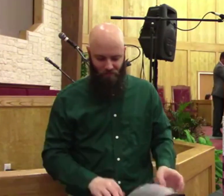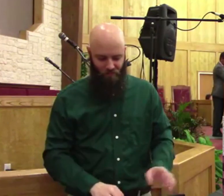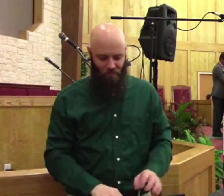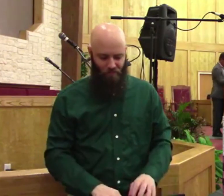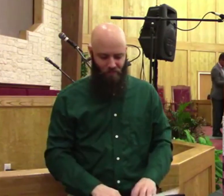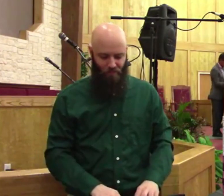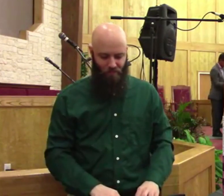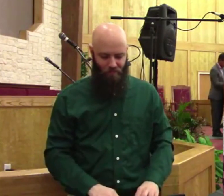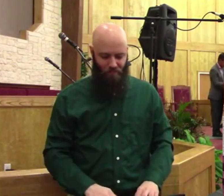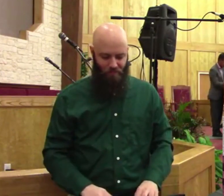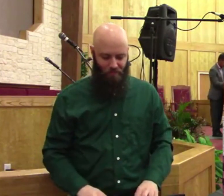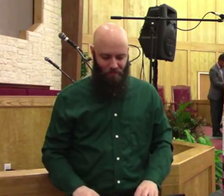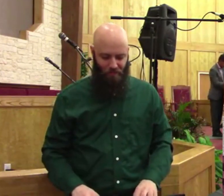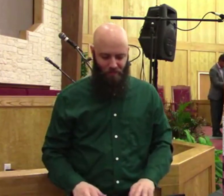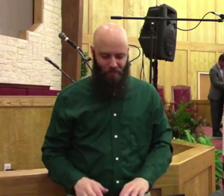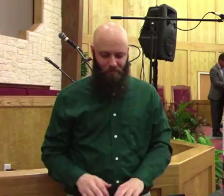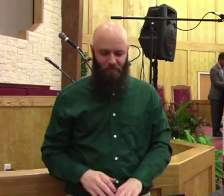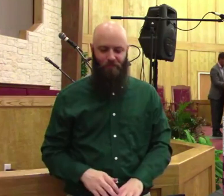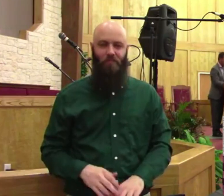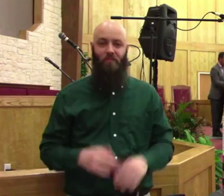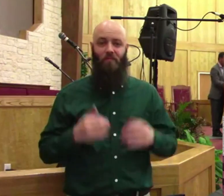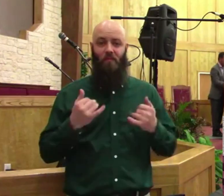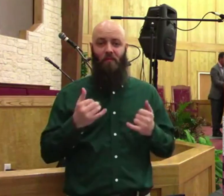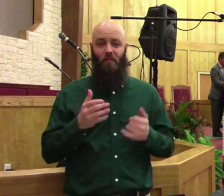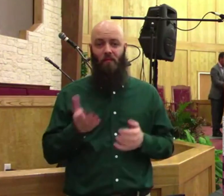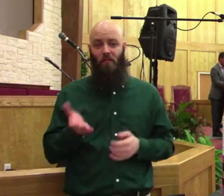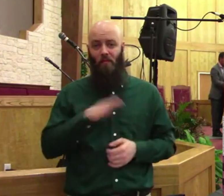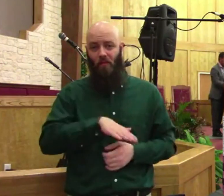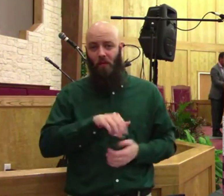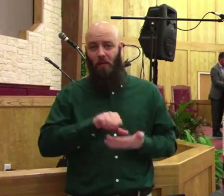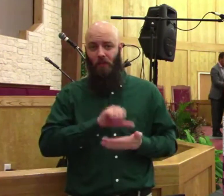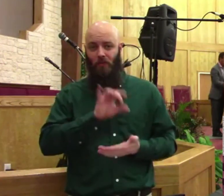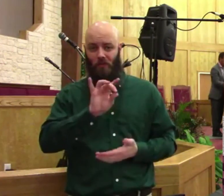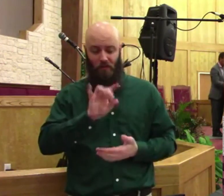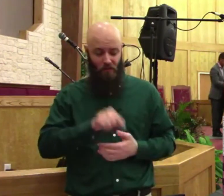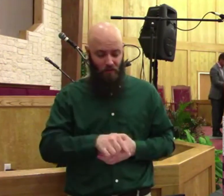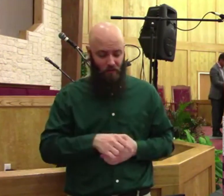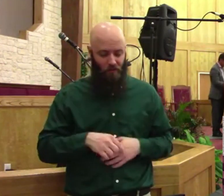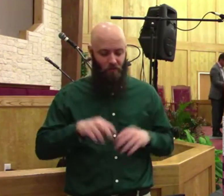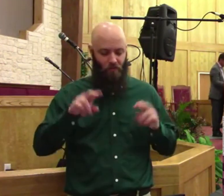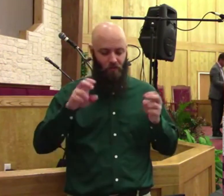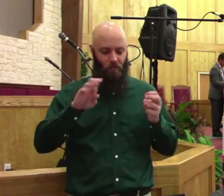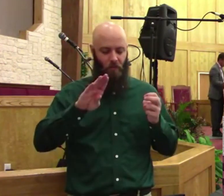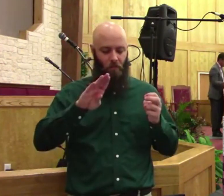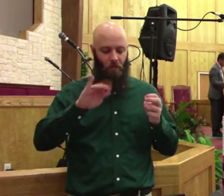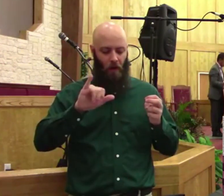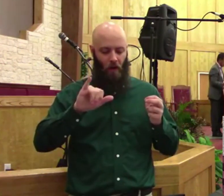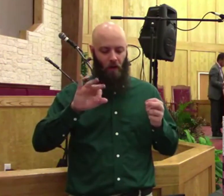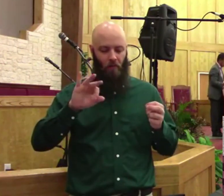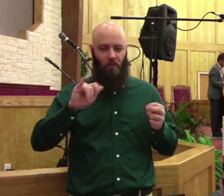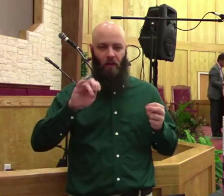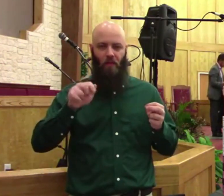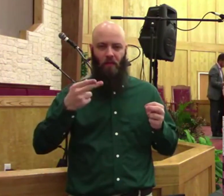If you would, turn over to page 8, and I'm going to sing